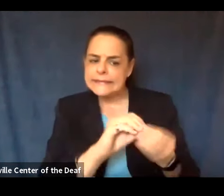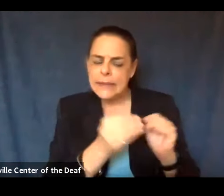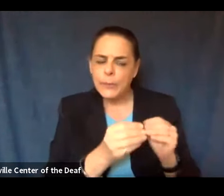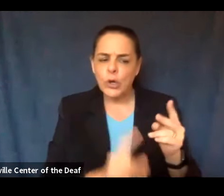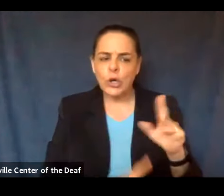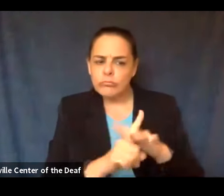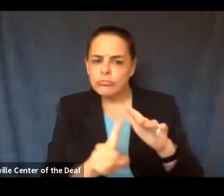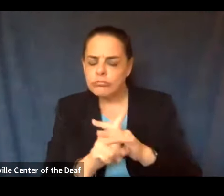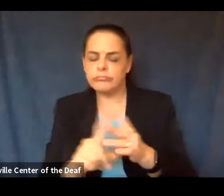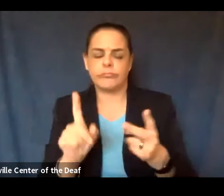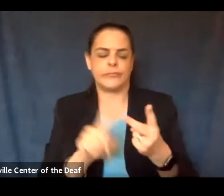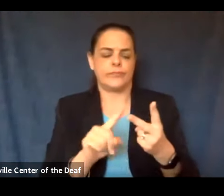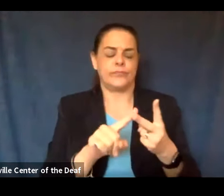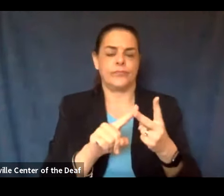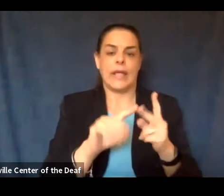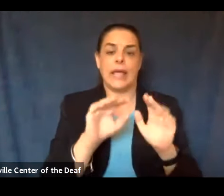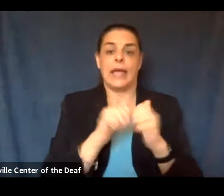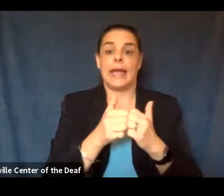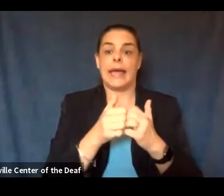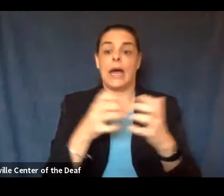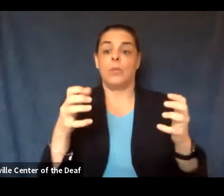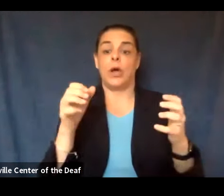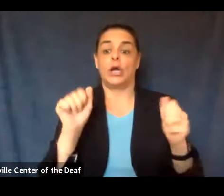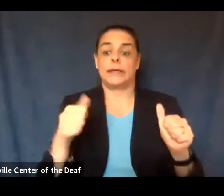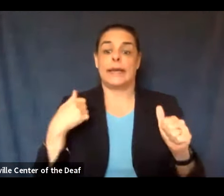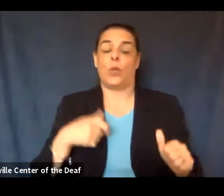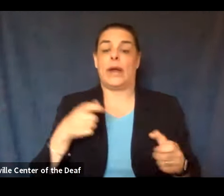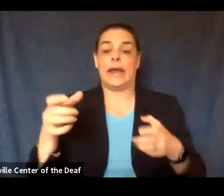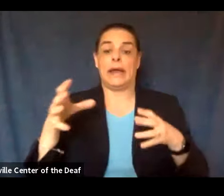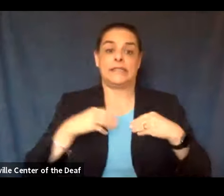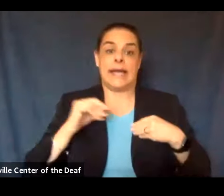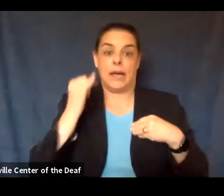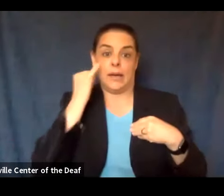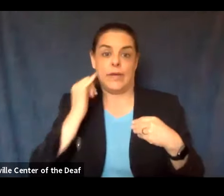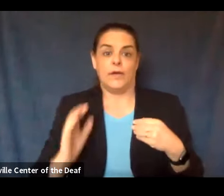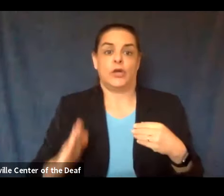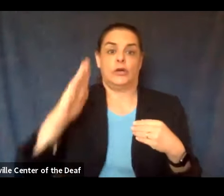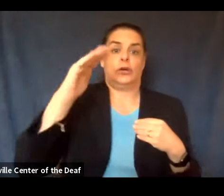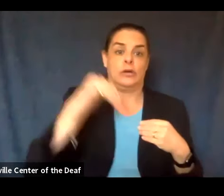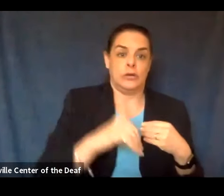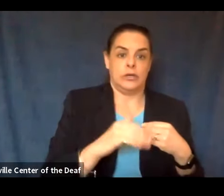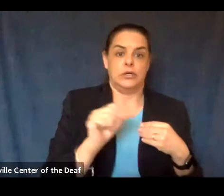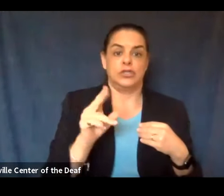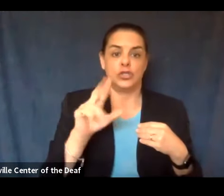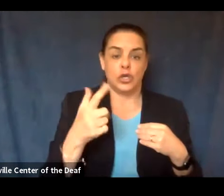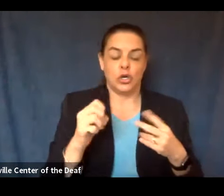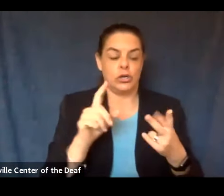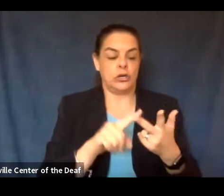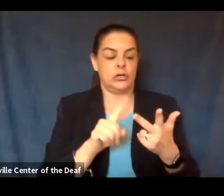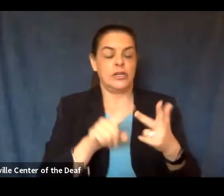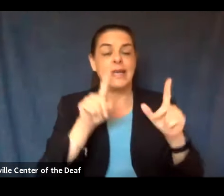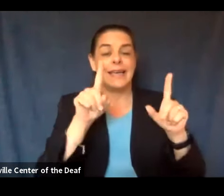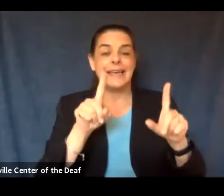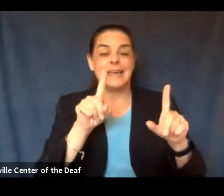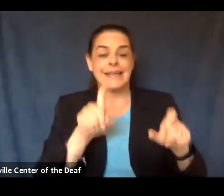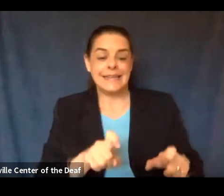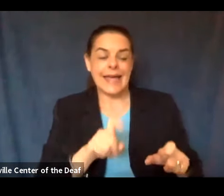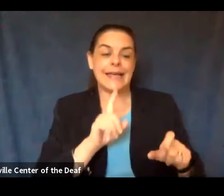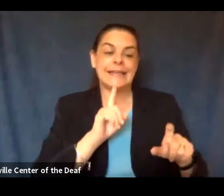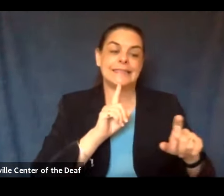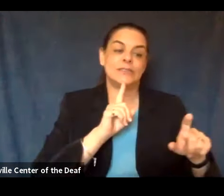ability to surge if we need to. We're looking at test turnaround time and testing capability and